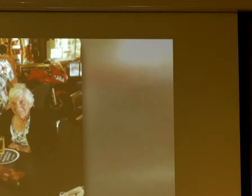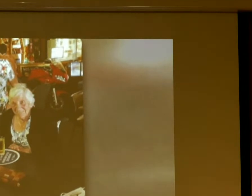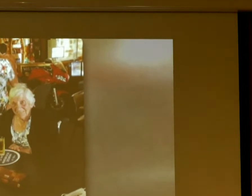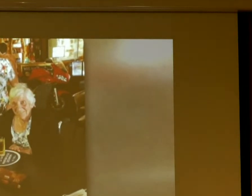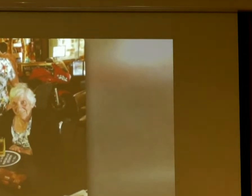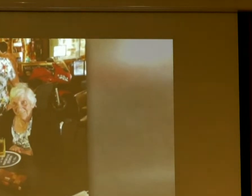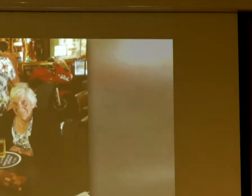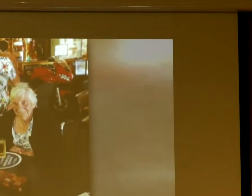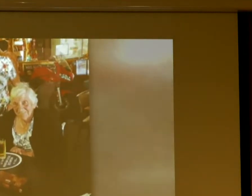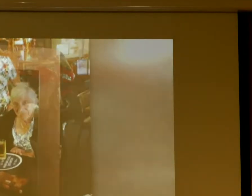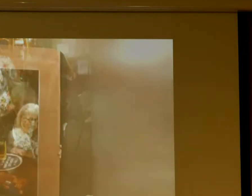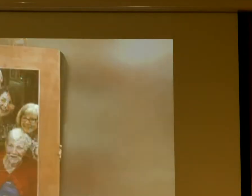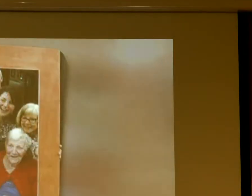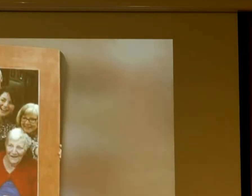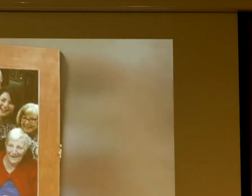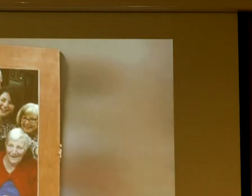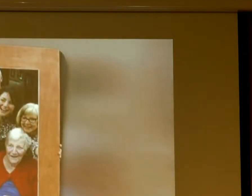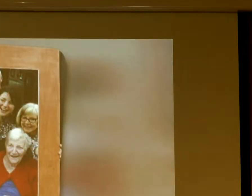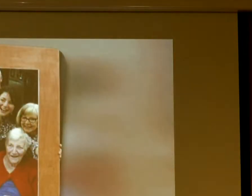hallelujah,